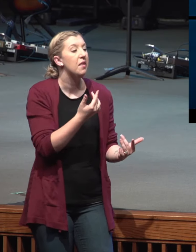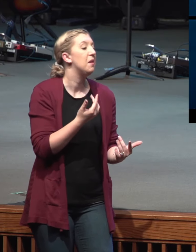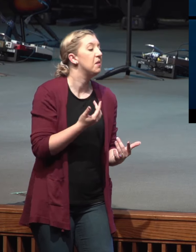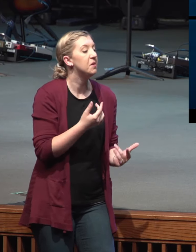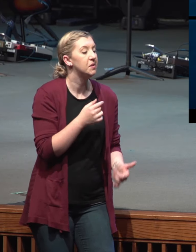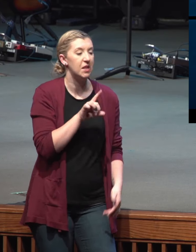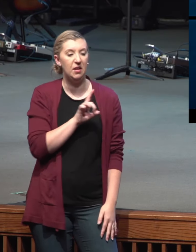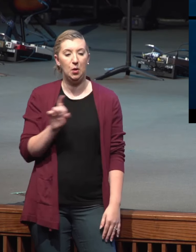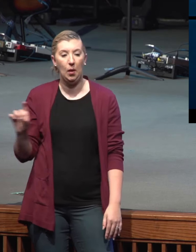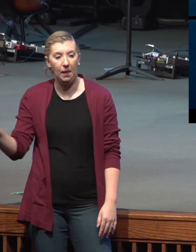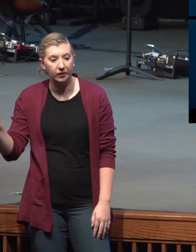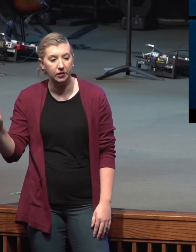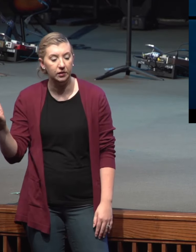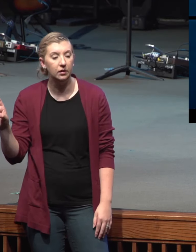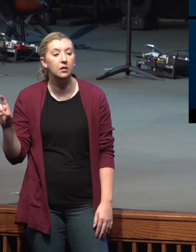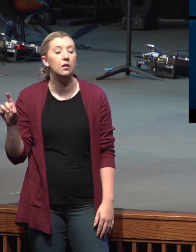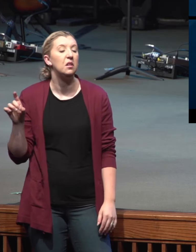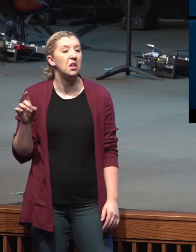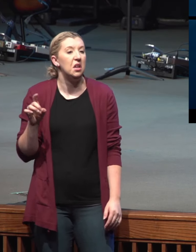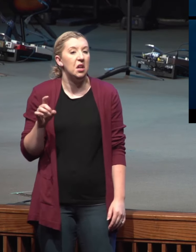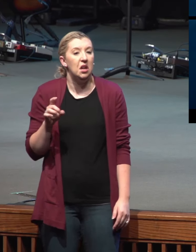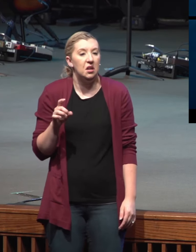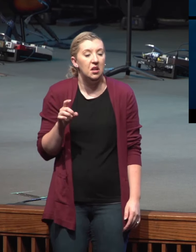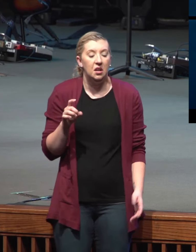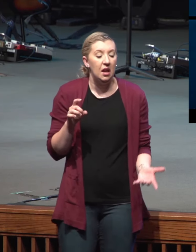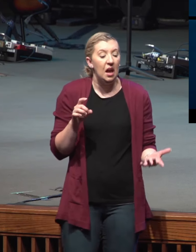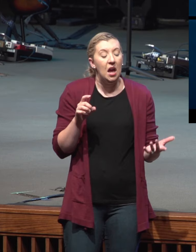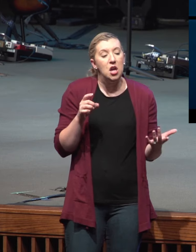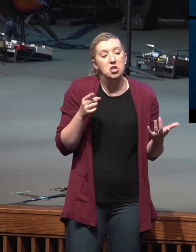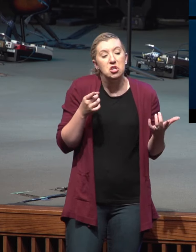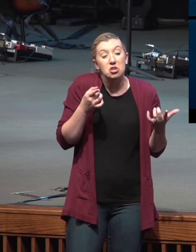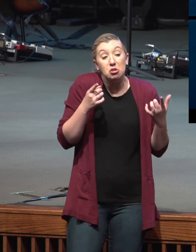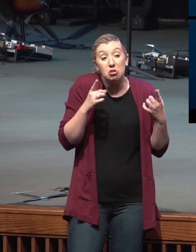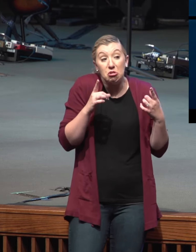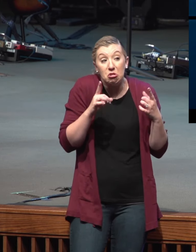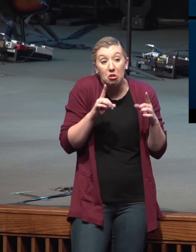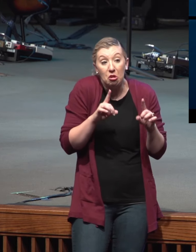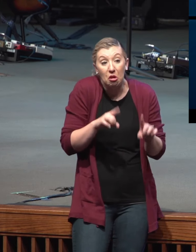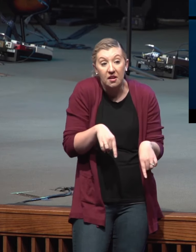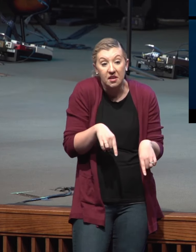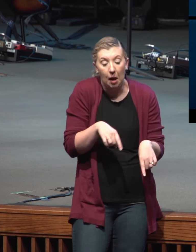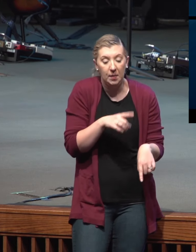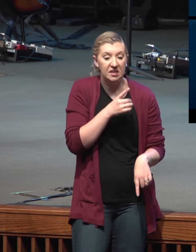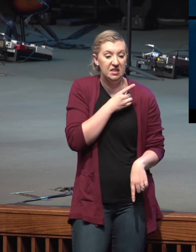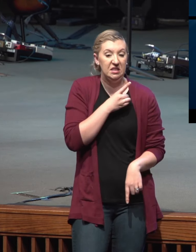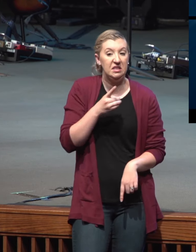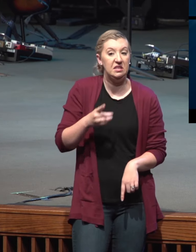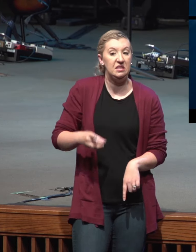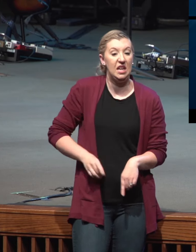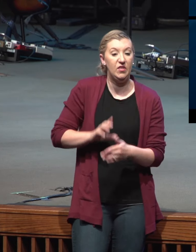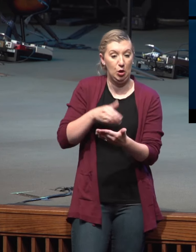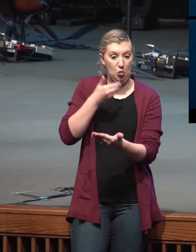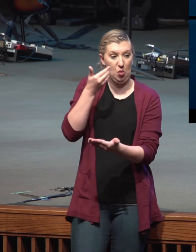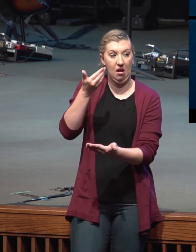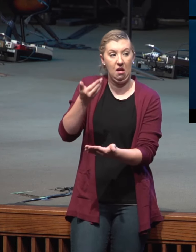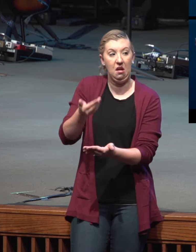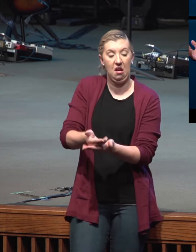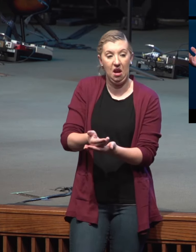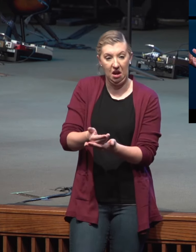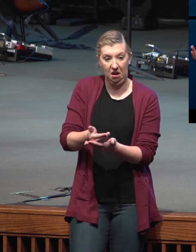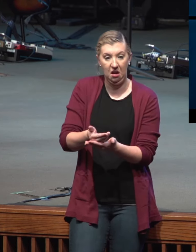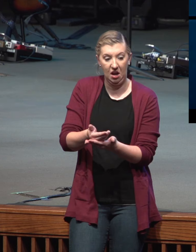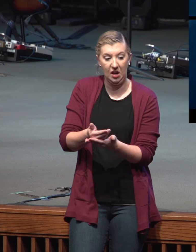to camp. And it just so happens that David arrives at the front